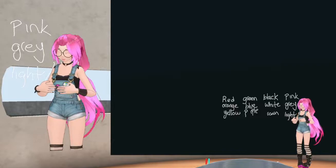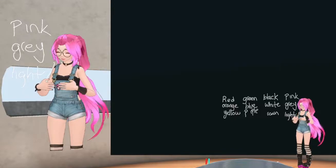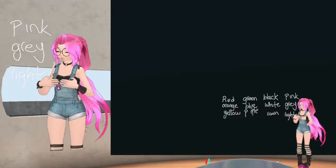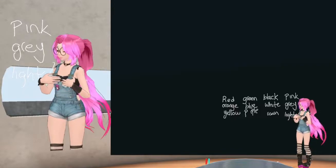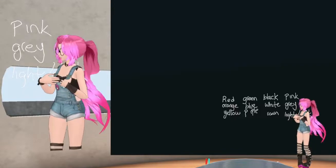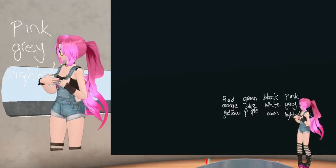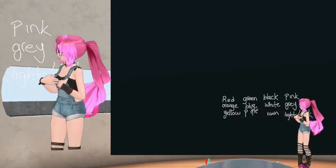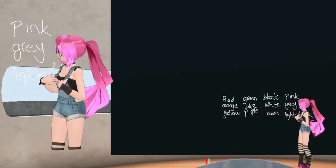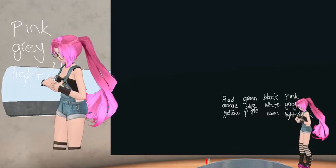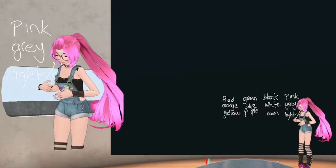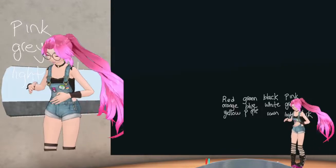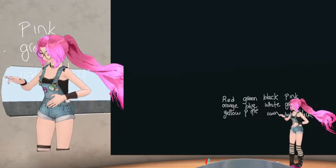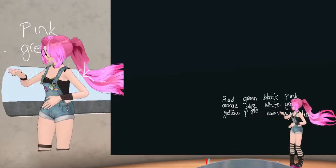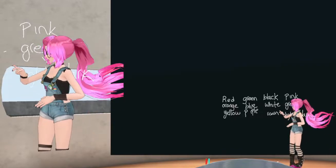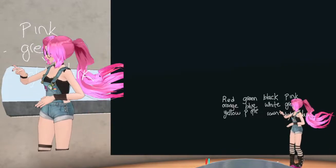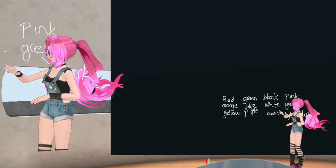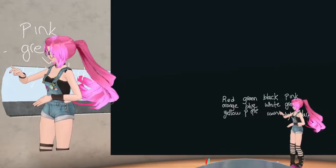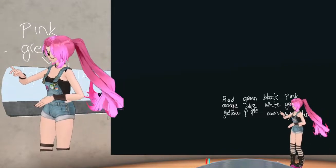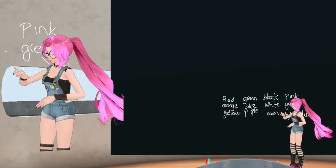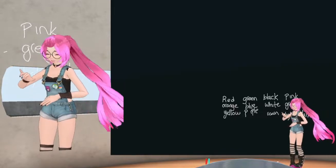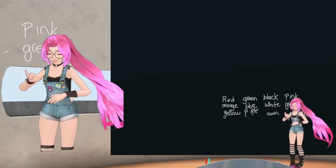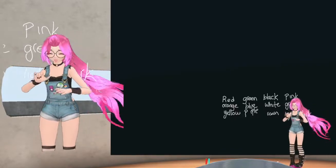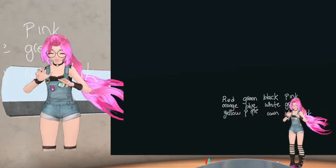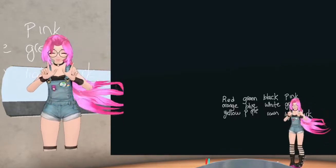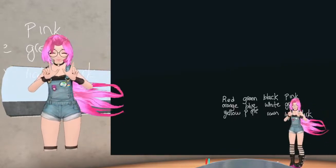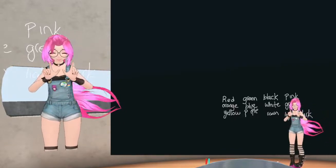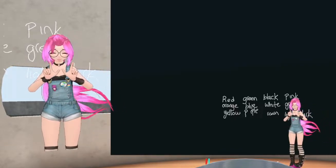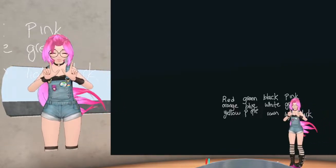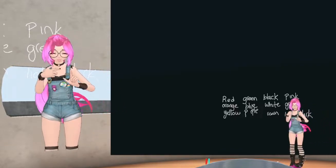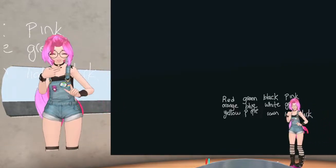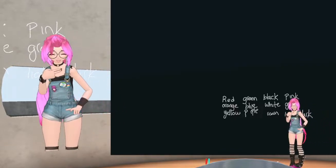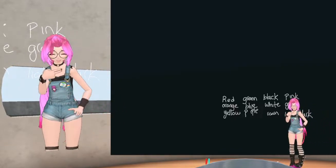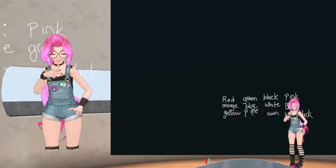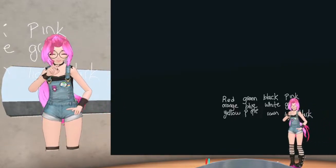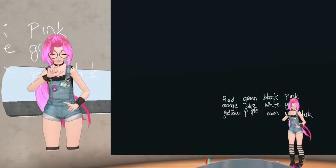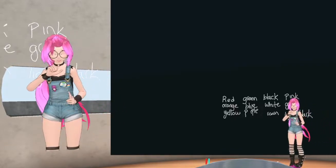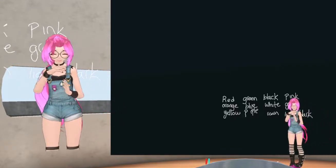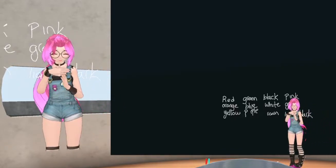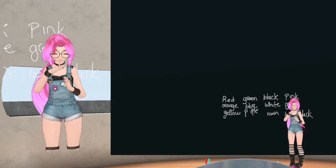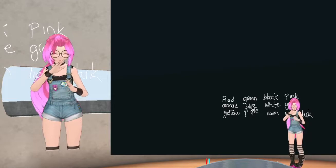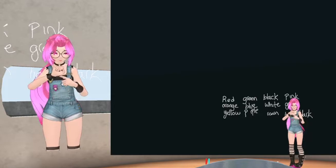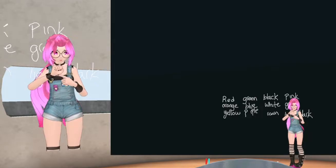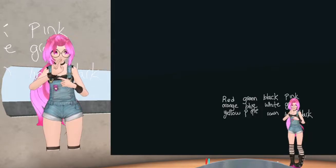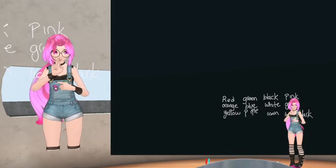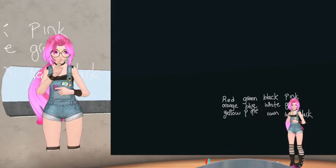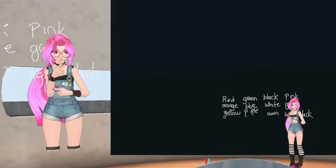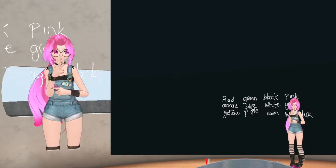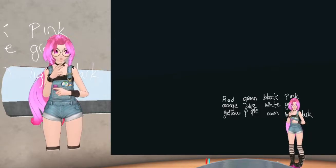them, right? Also on my chest. And this is actually the same sign for